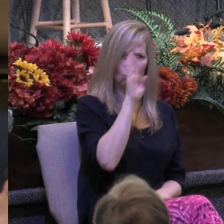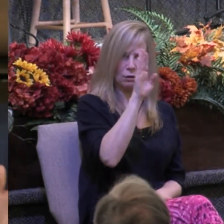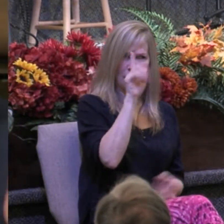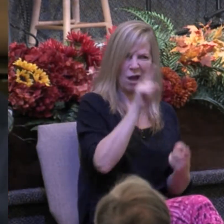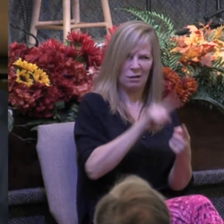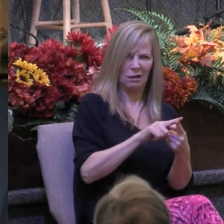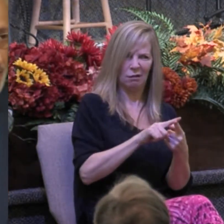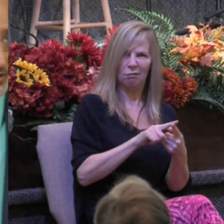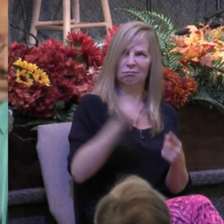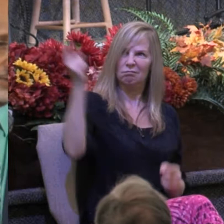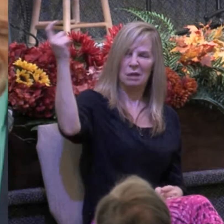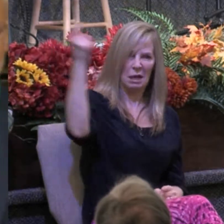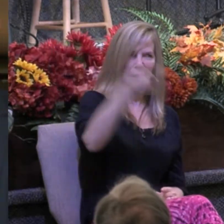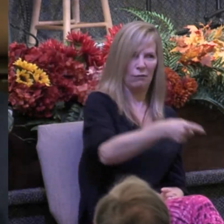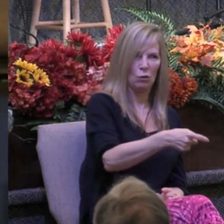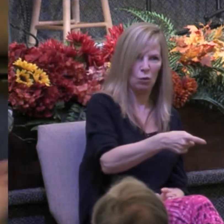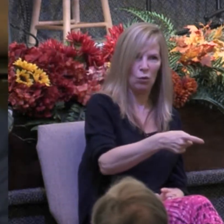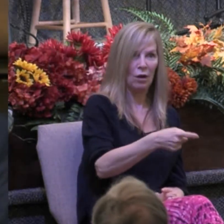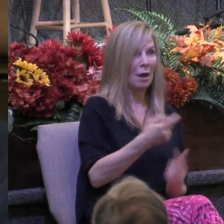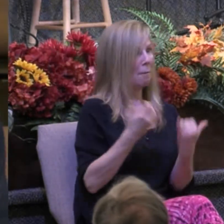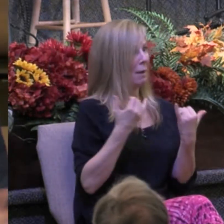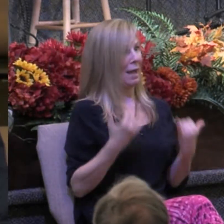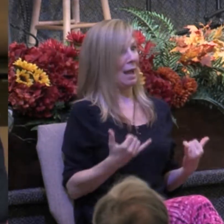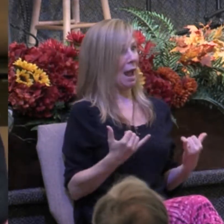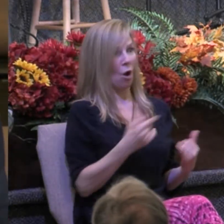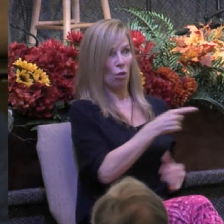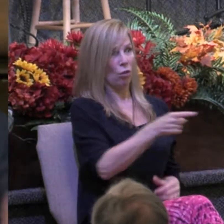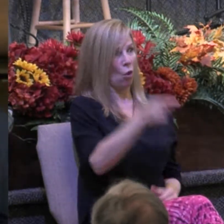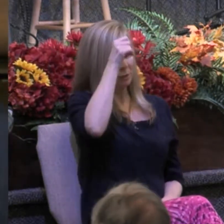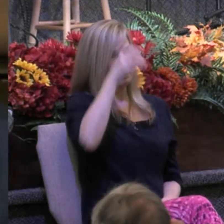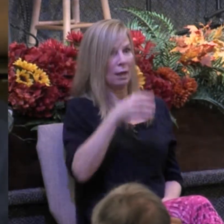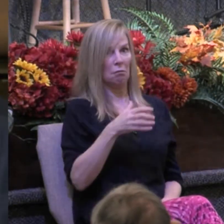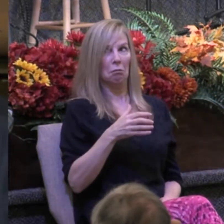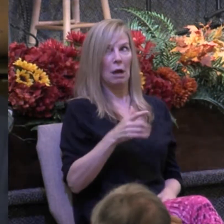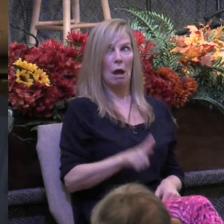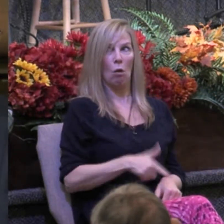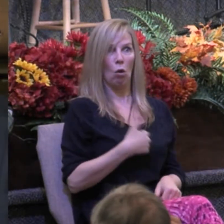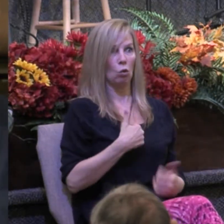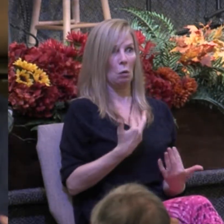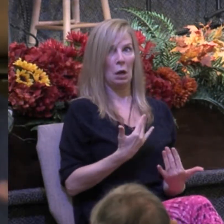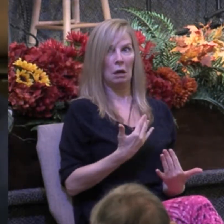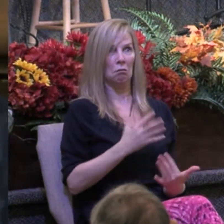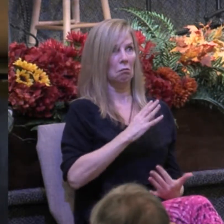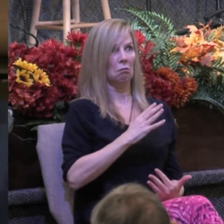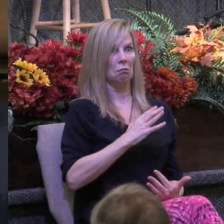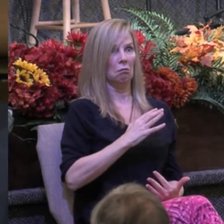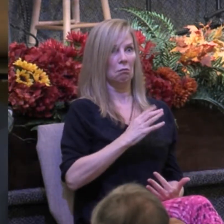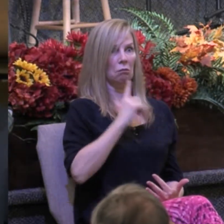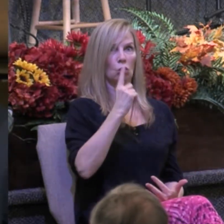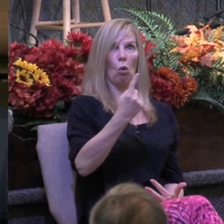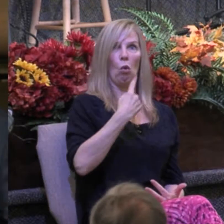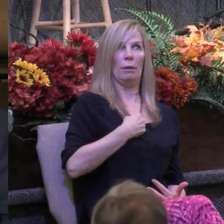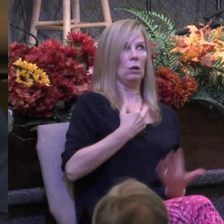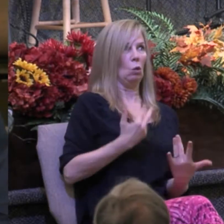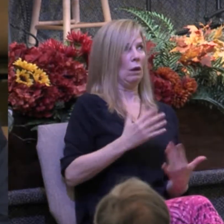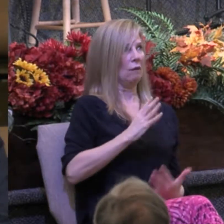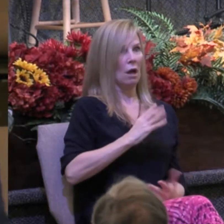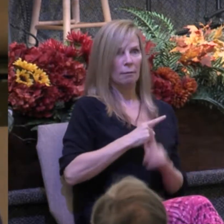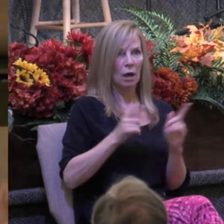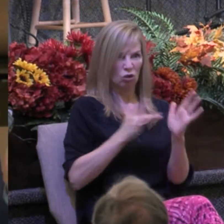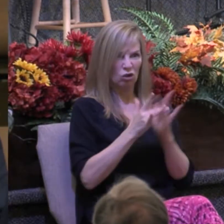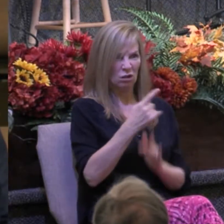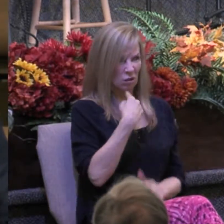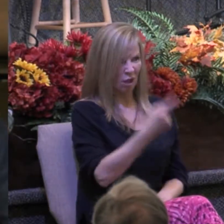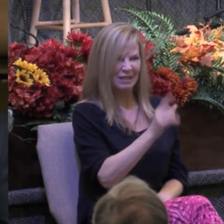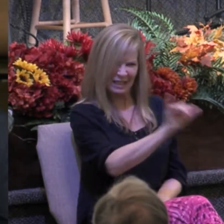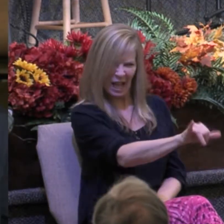Spirit, these men at this point didn't know how long they needed to wait. The command was just wait. Jesus told them